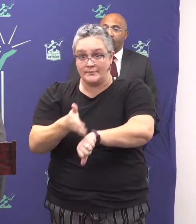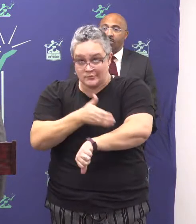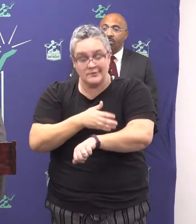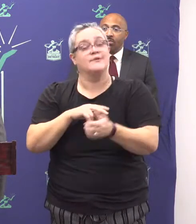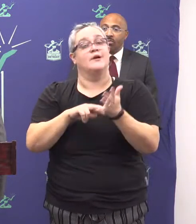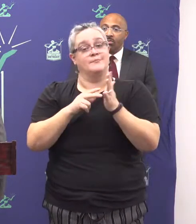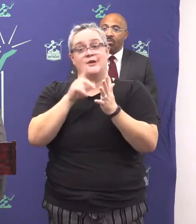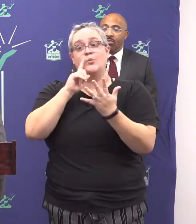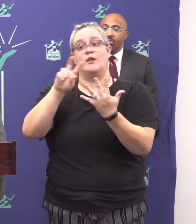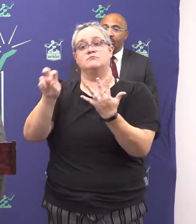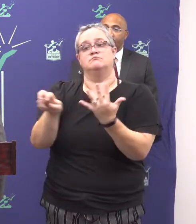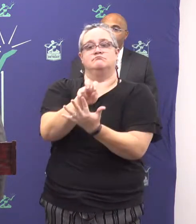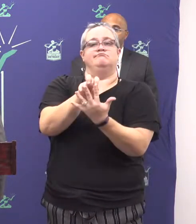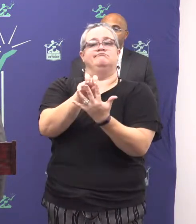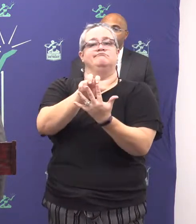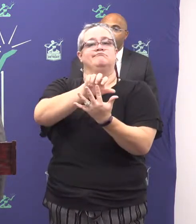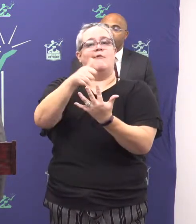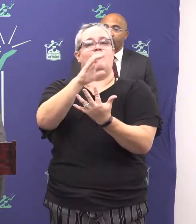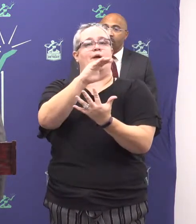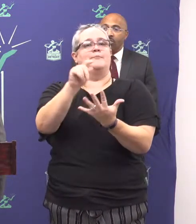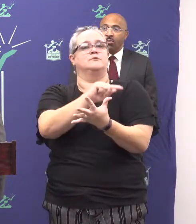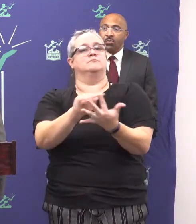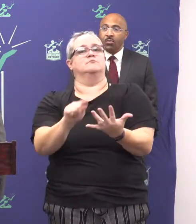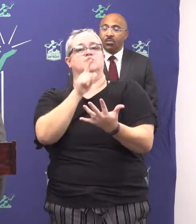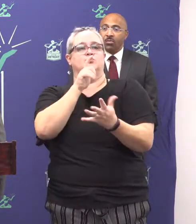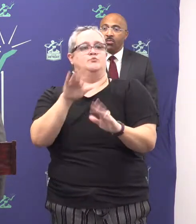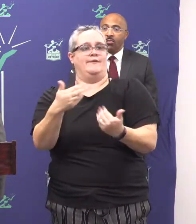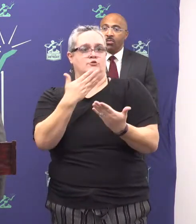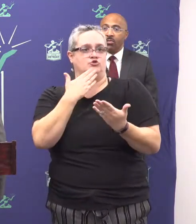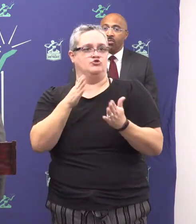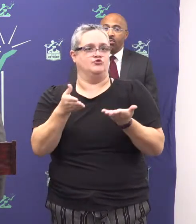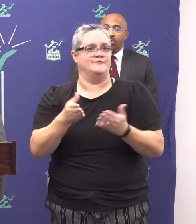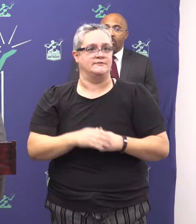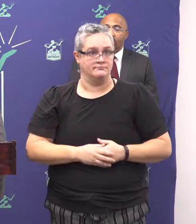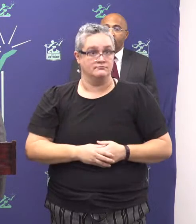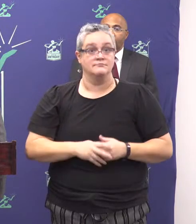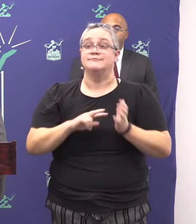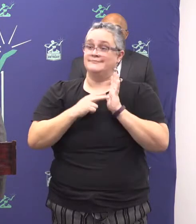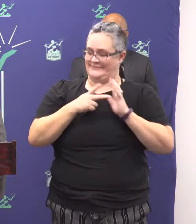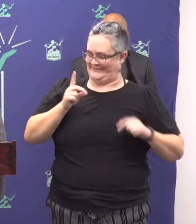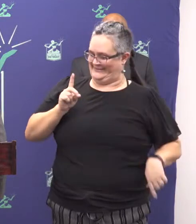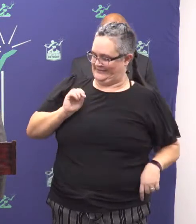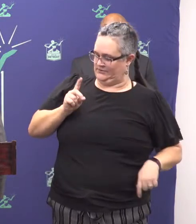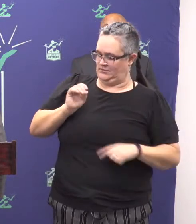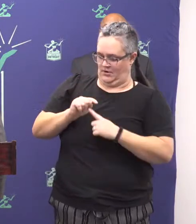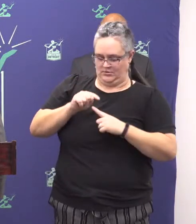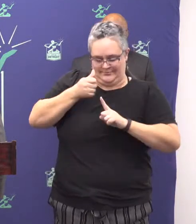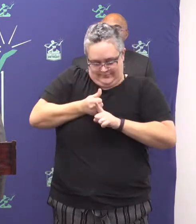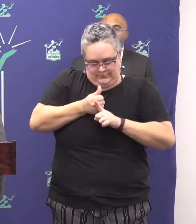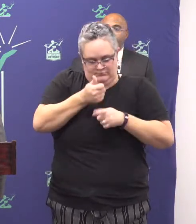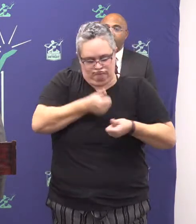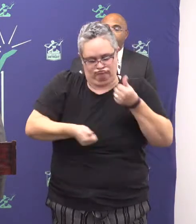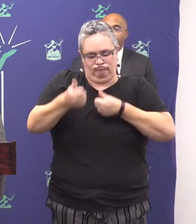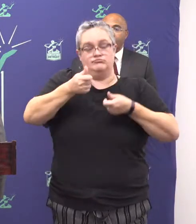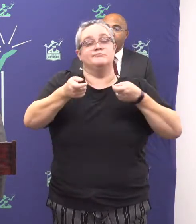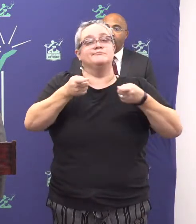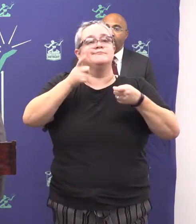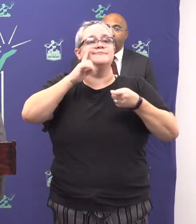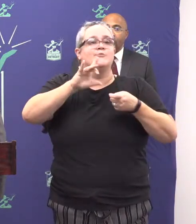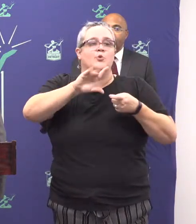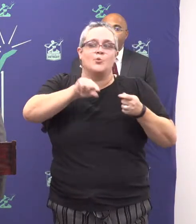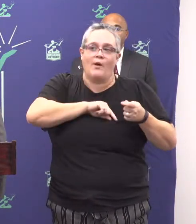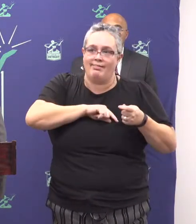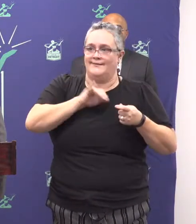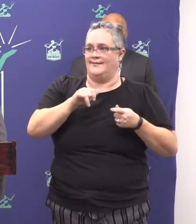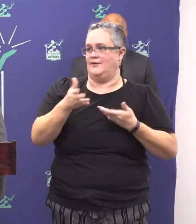their rides to the companies who are delivering service. This puts DDOT in charge of the quality